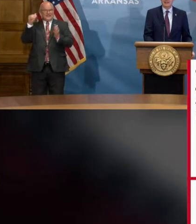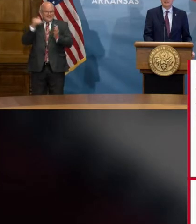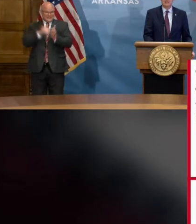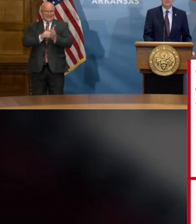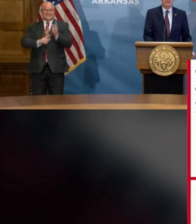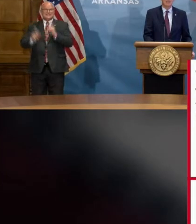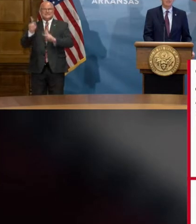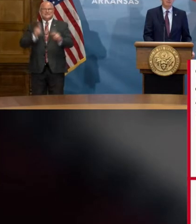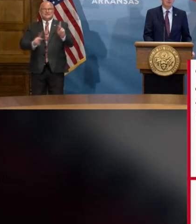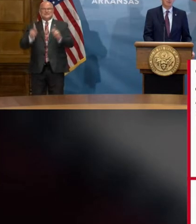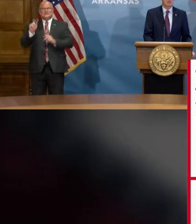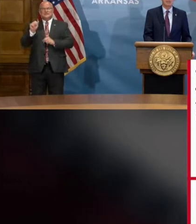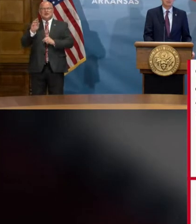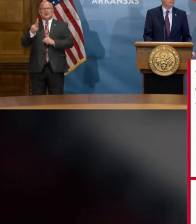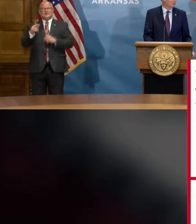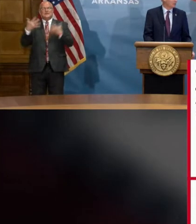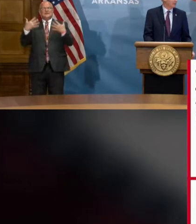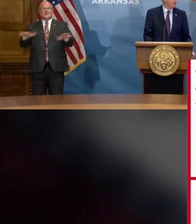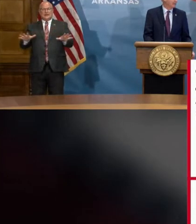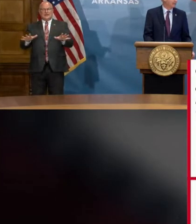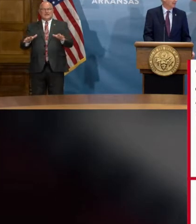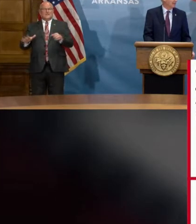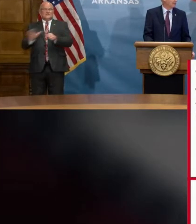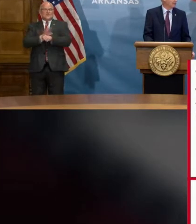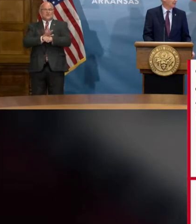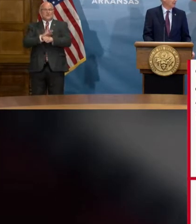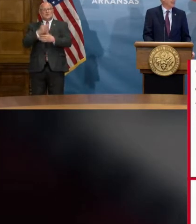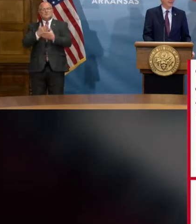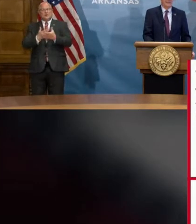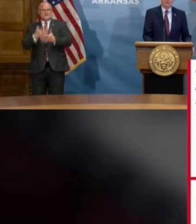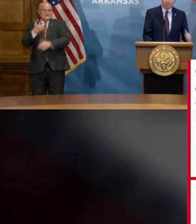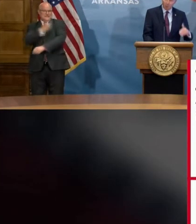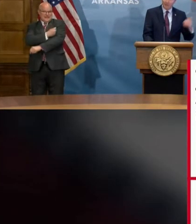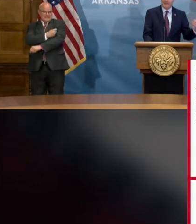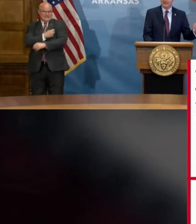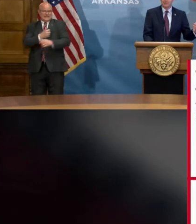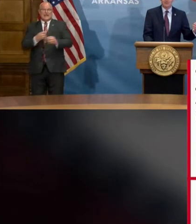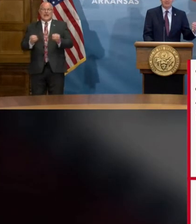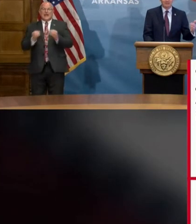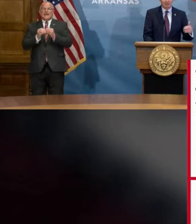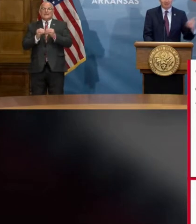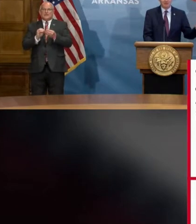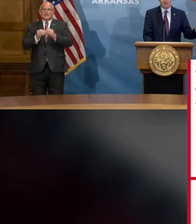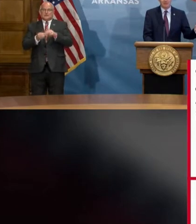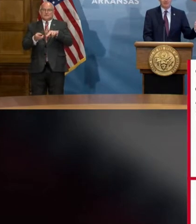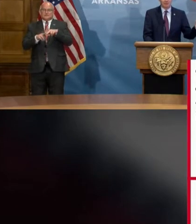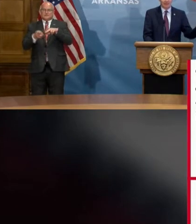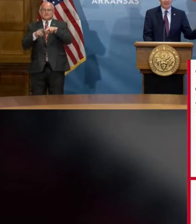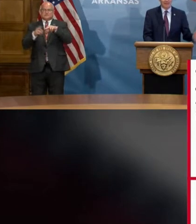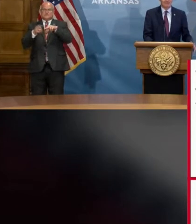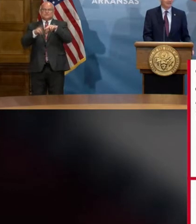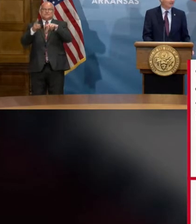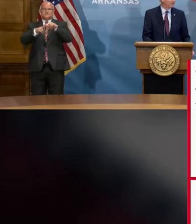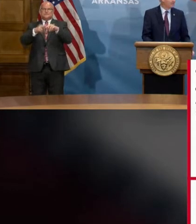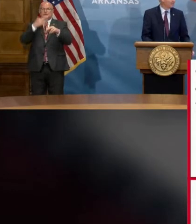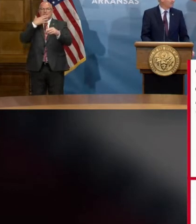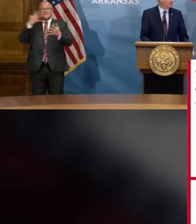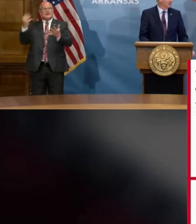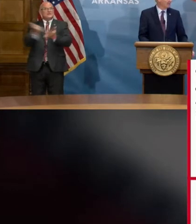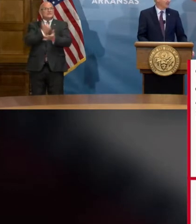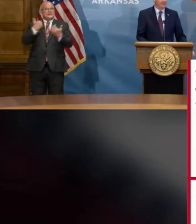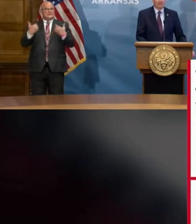800,000 Arkansans that have been partially or fully immunized. And the more that goes up, the better chance we have